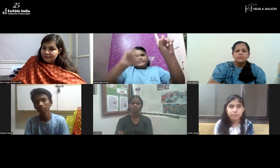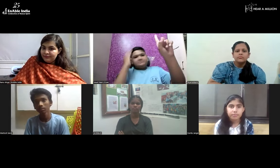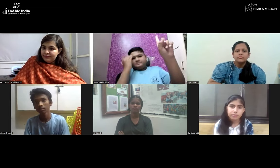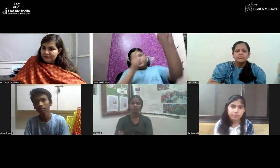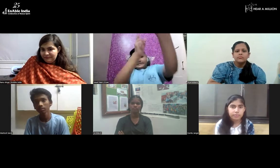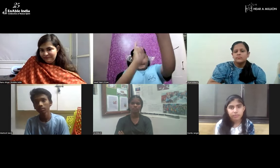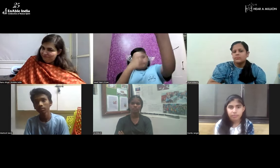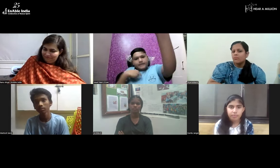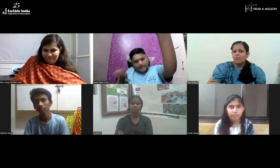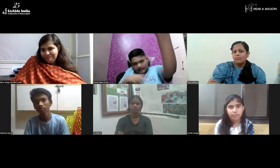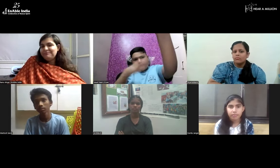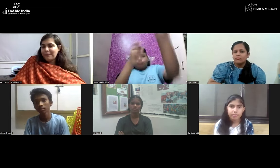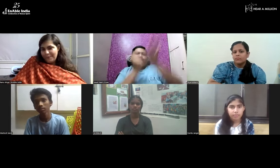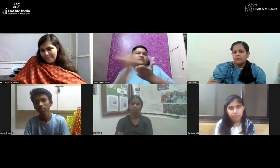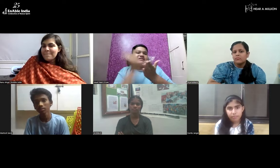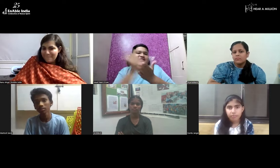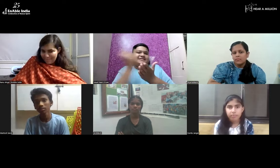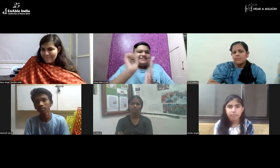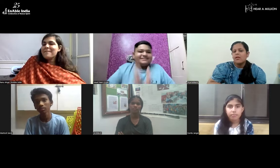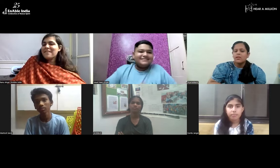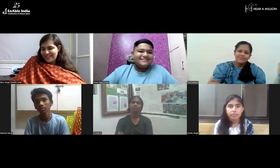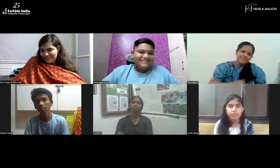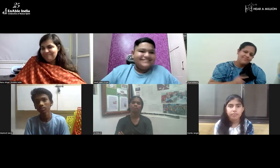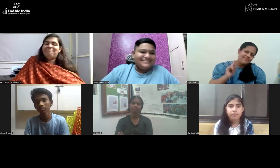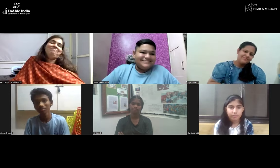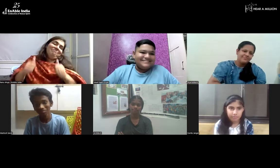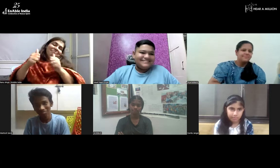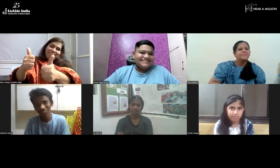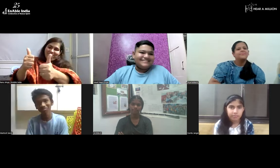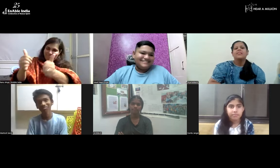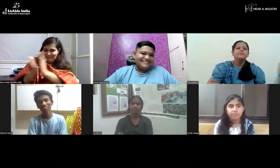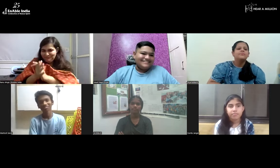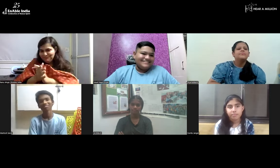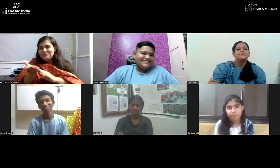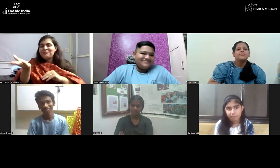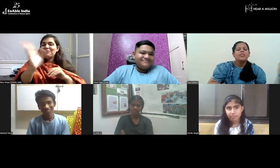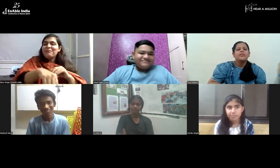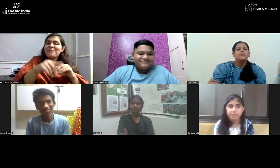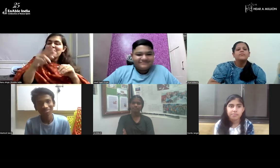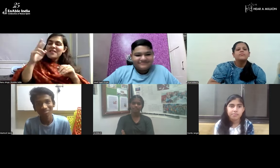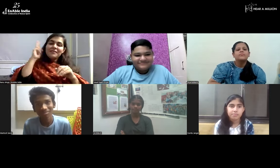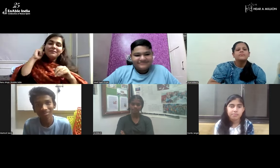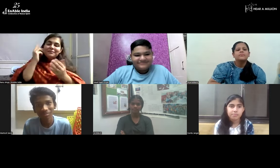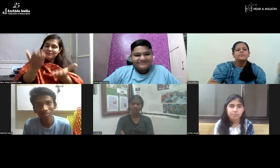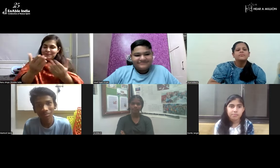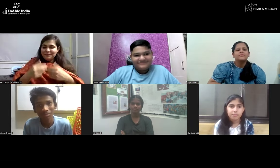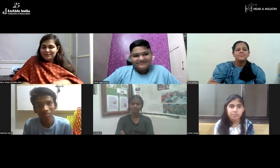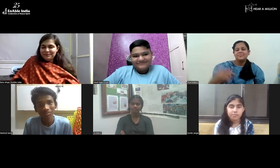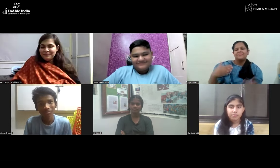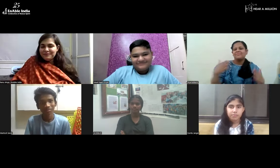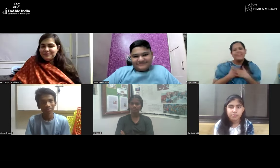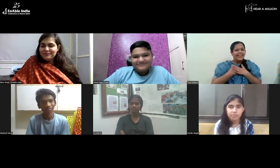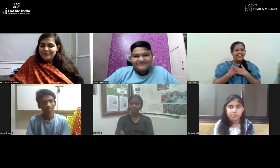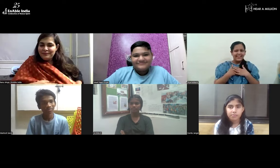Who else raised the hand? Ria, right? Okay, okay, wait. Let's have Archita first. When you're talking about